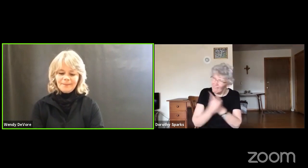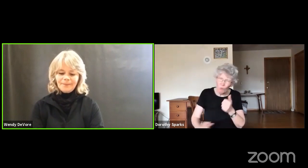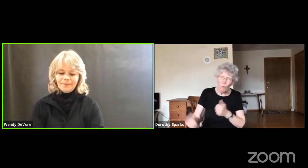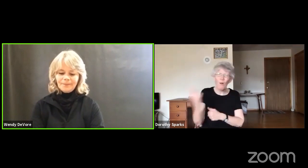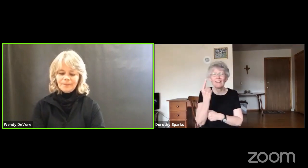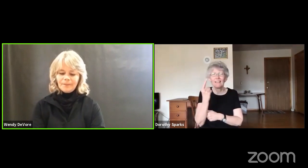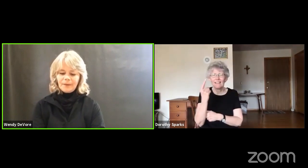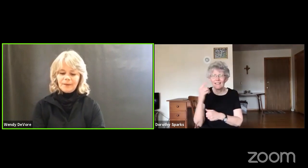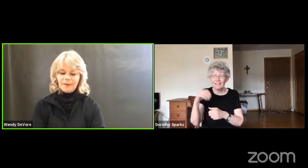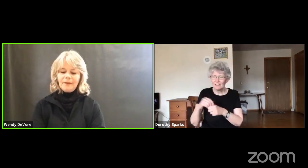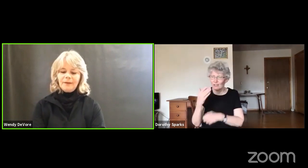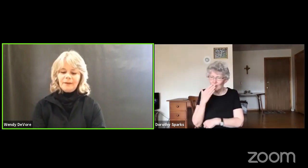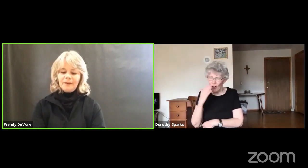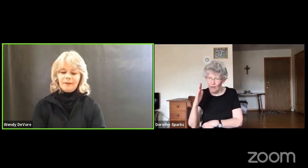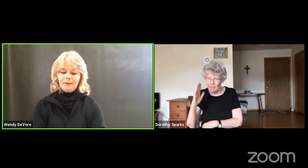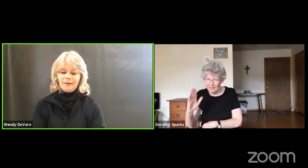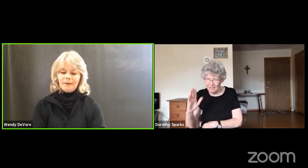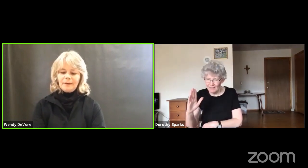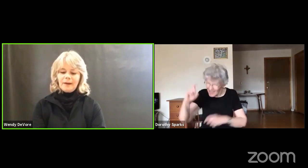Zechariah.